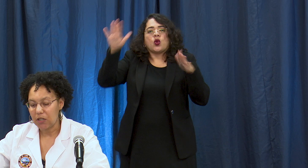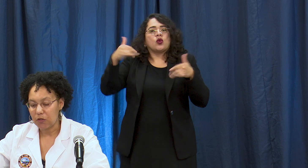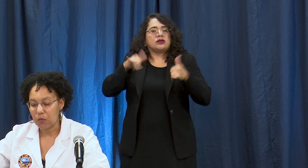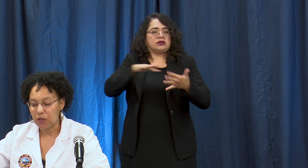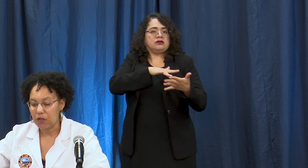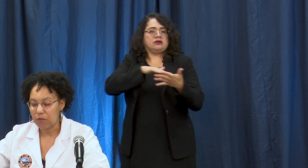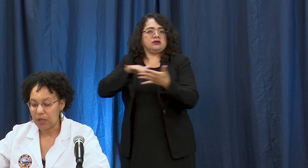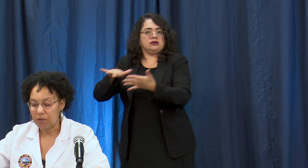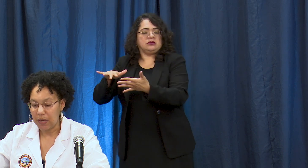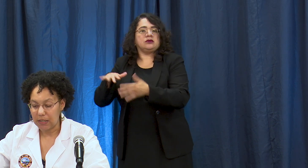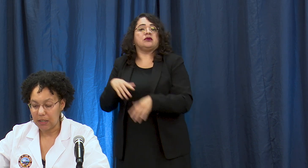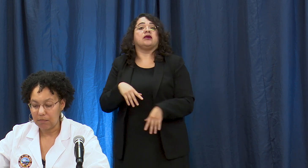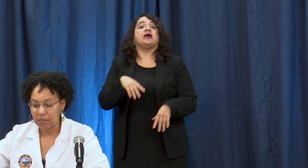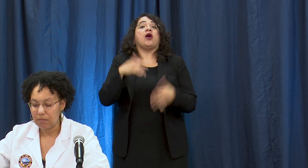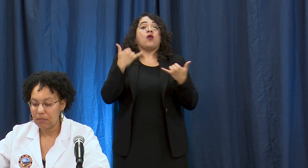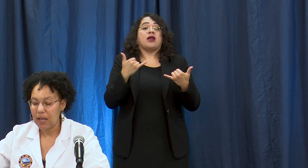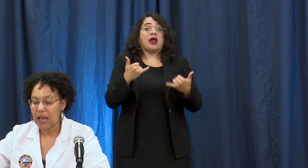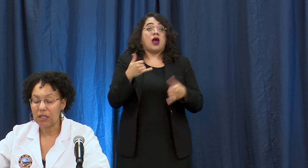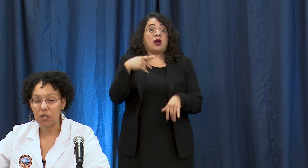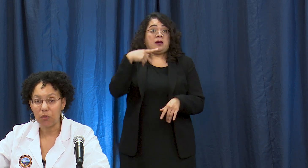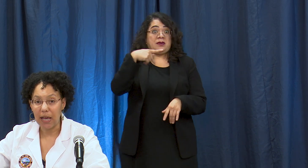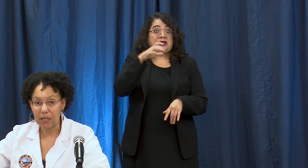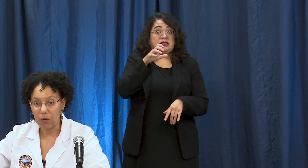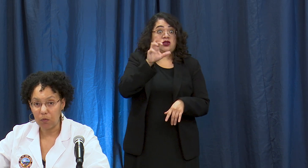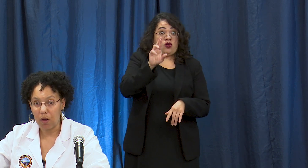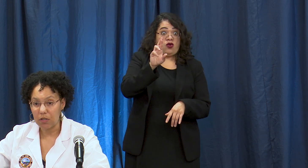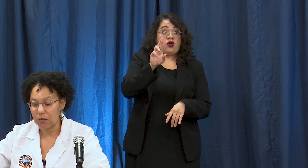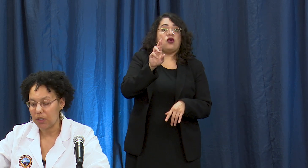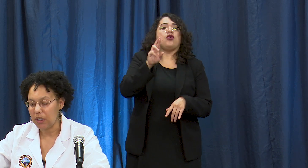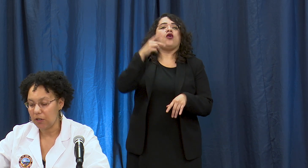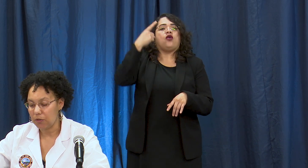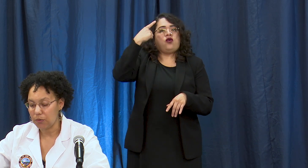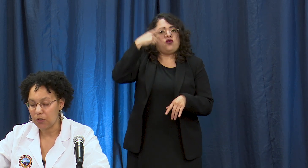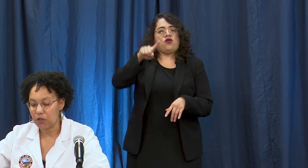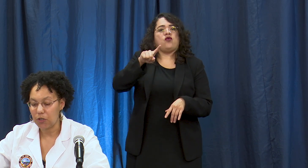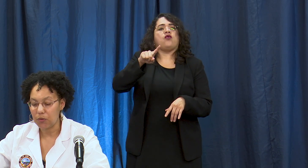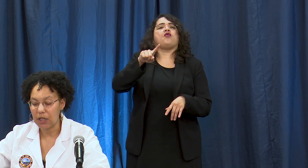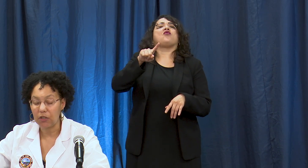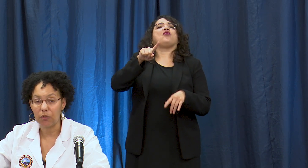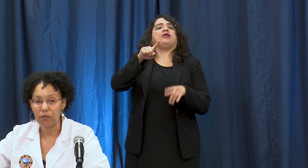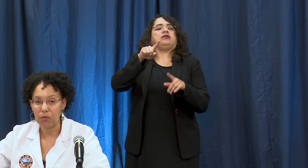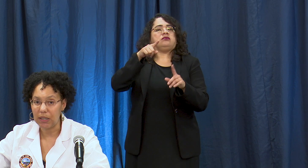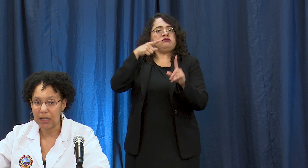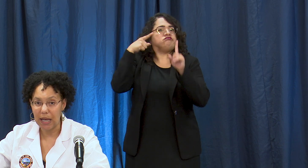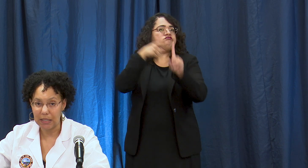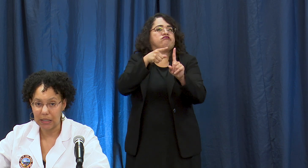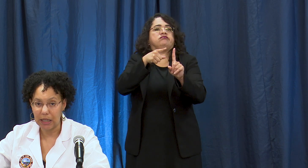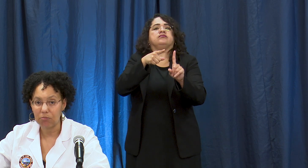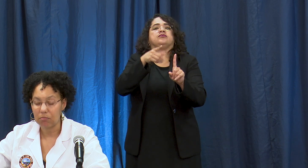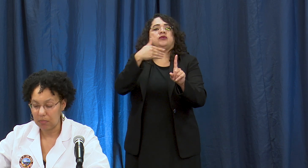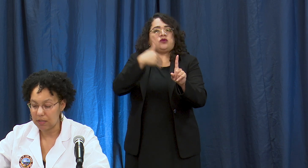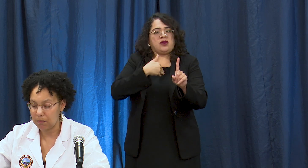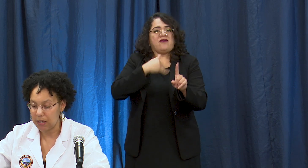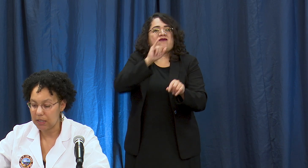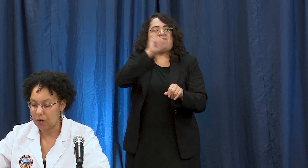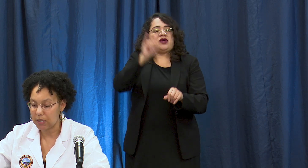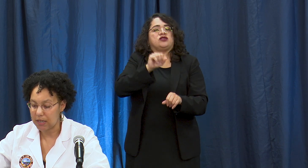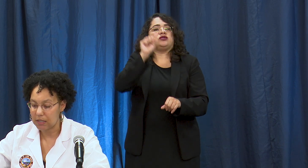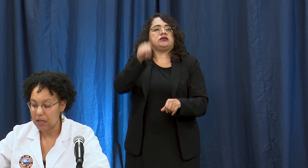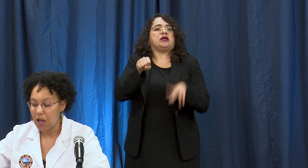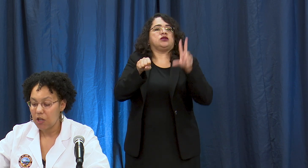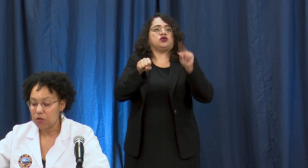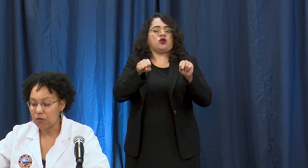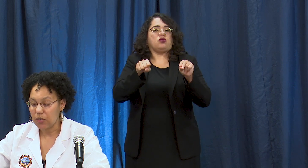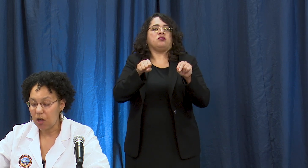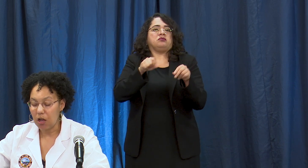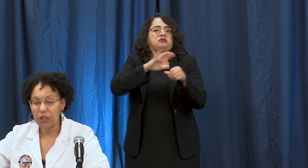to diagnose whether you've been infected. And so that is what we're also going to use to tell you if you need to isolate, is the PCR